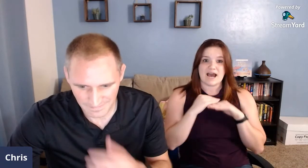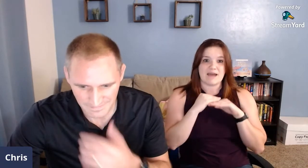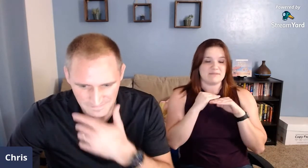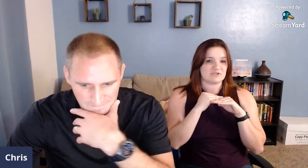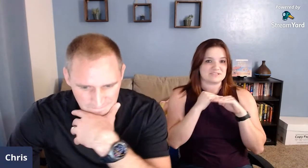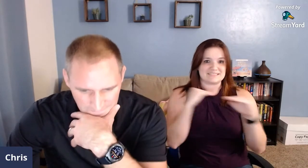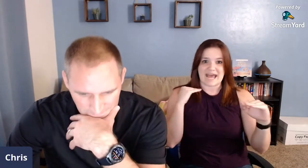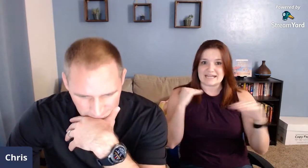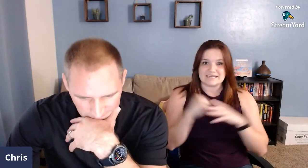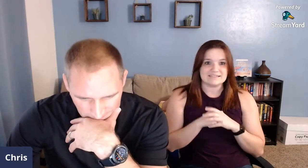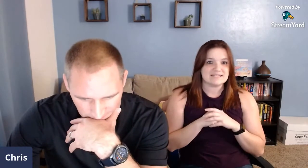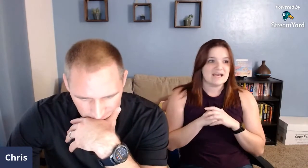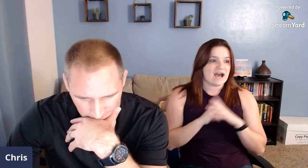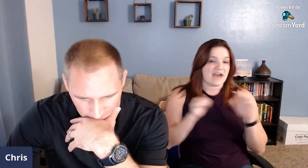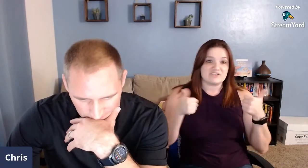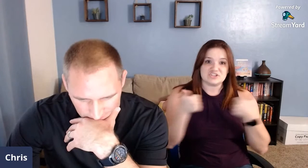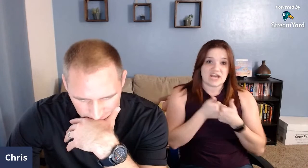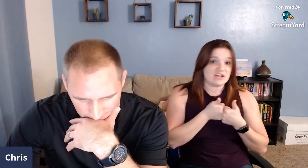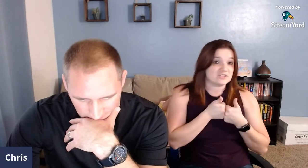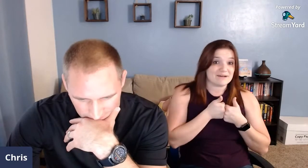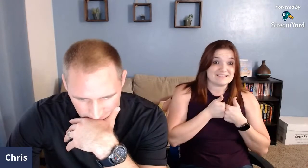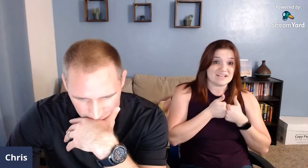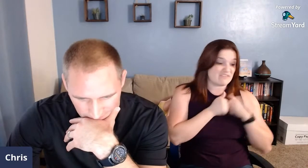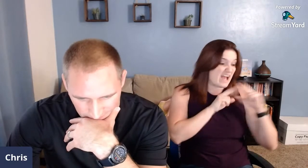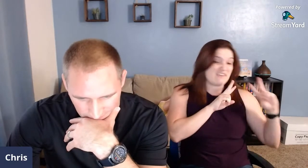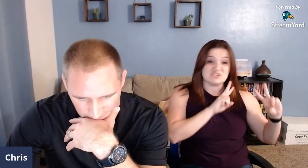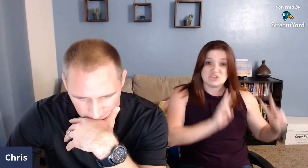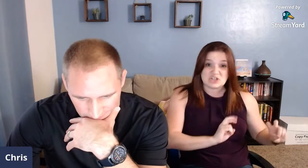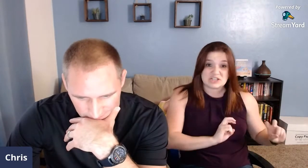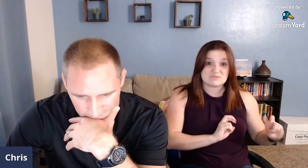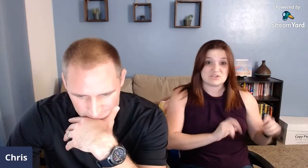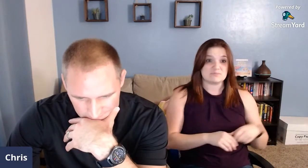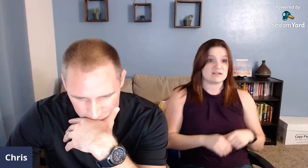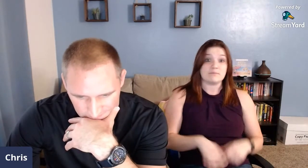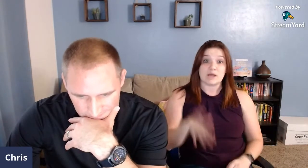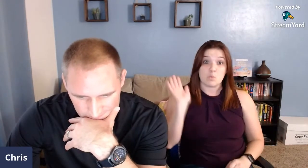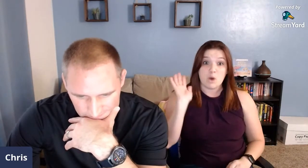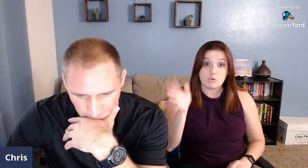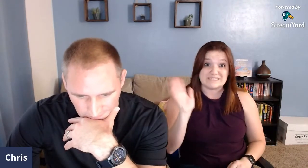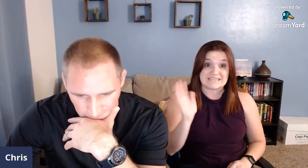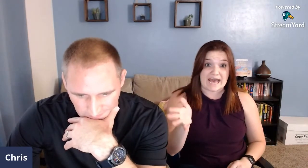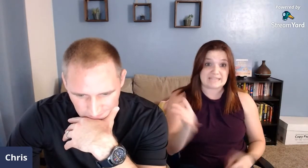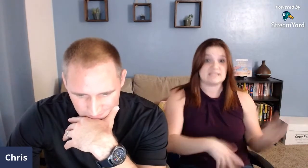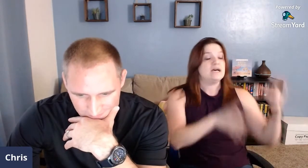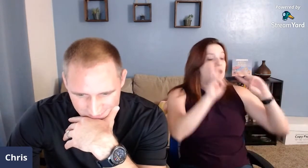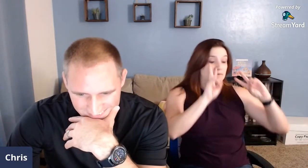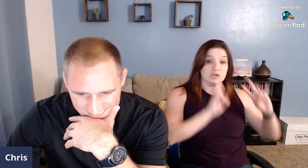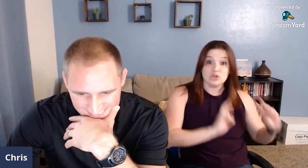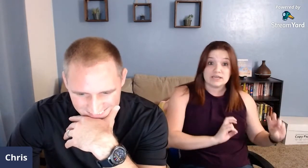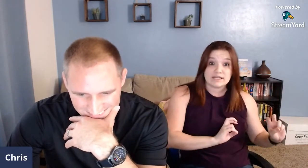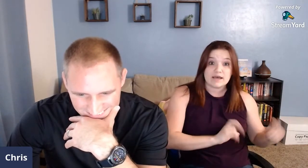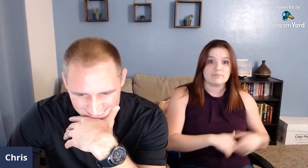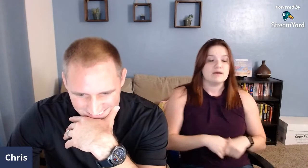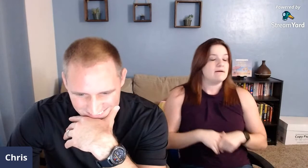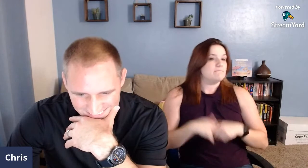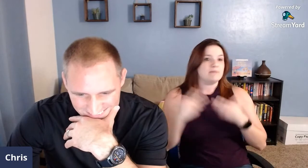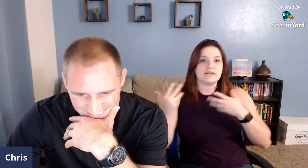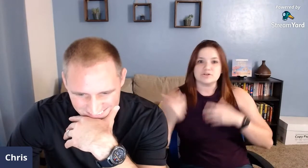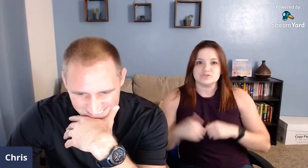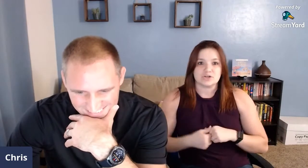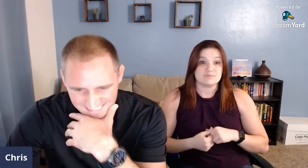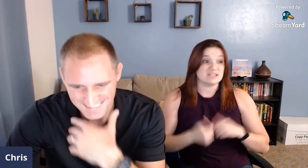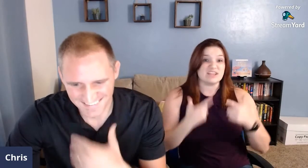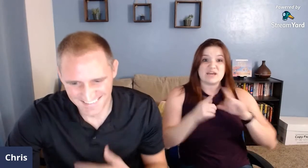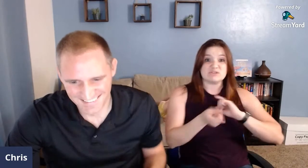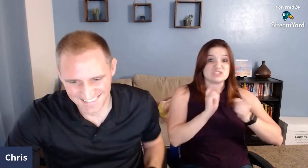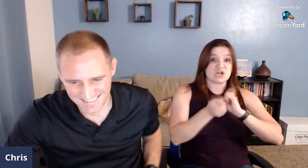things. I'm never stagnant. I have to challenge myself. I have to look up terms and I'm like, what was that? I'm going to look it up.